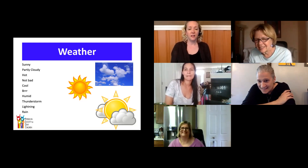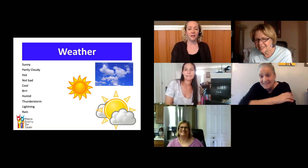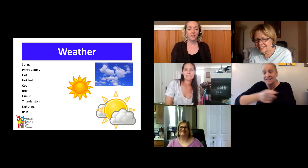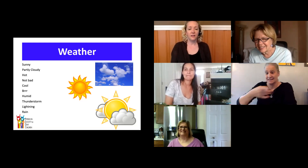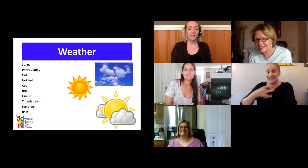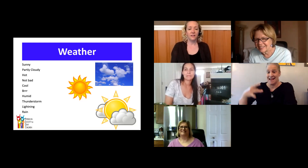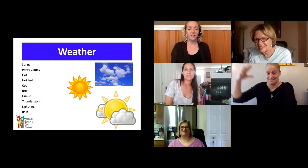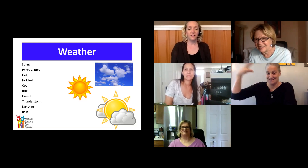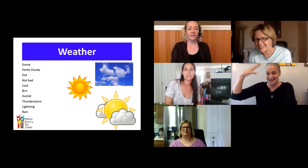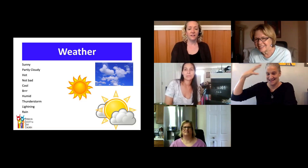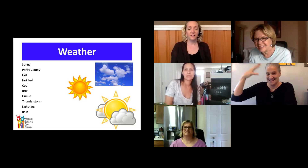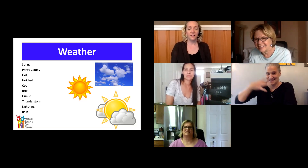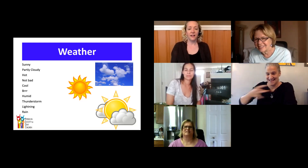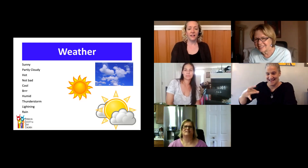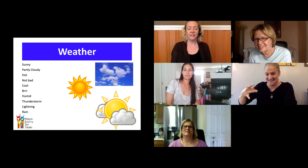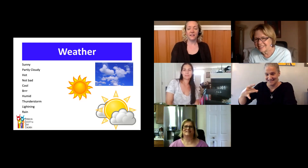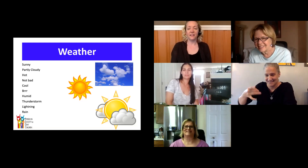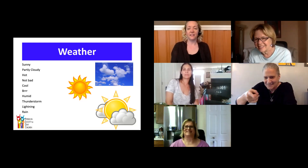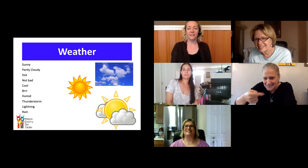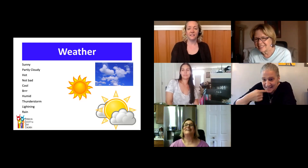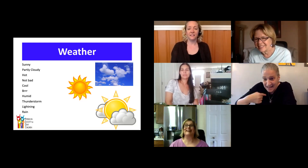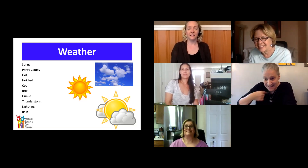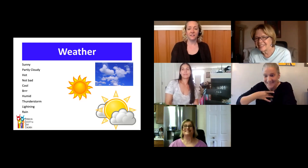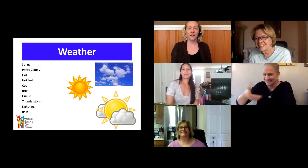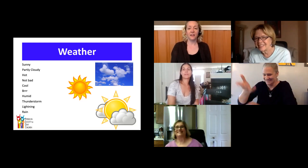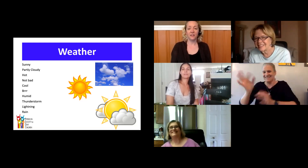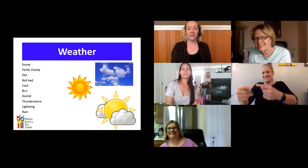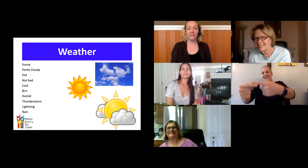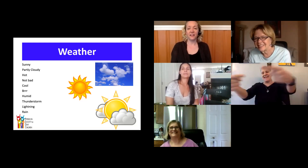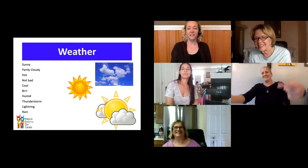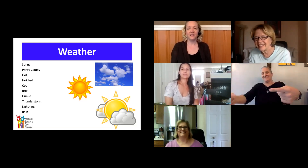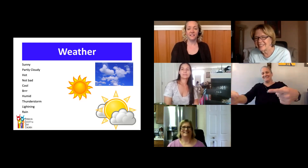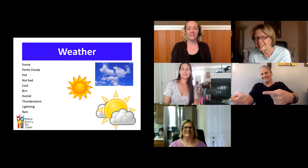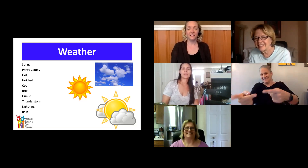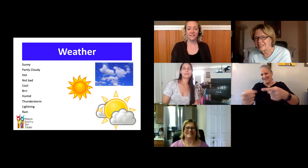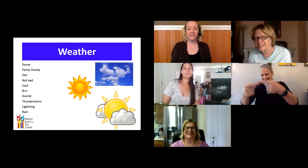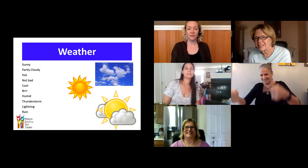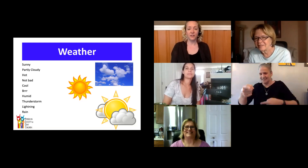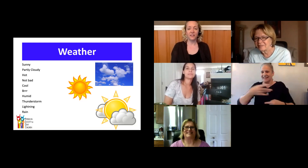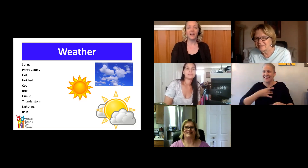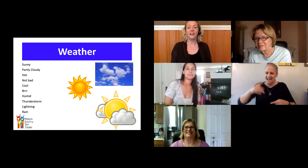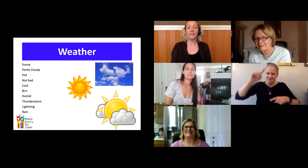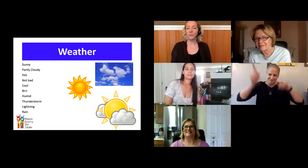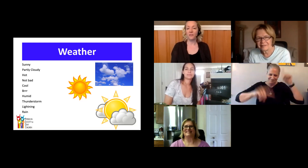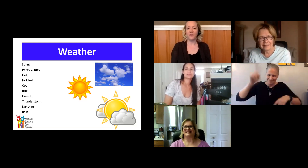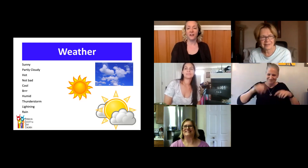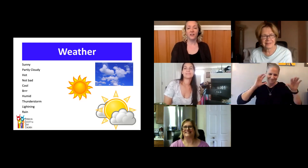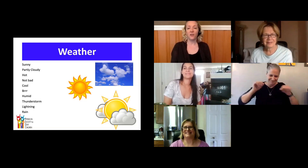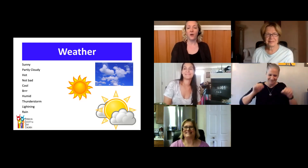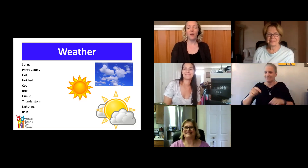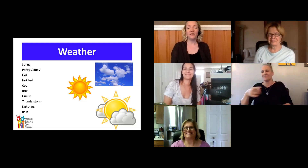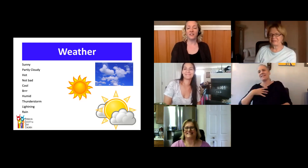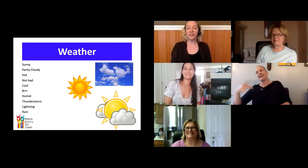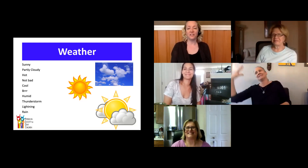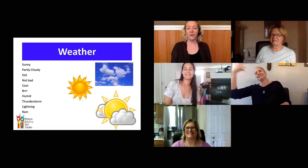I like sun. Okay, you like the sun? Is that what you're trying to say? I like, perfect. So opposite, you guys are opposites.